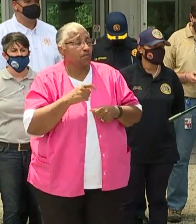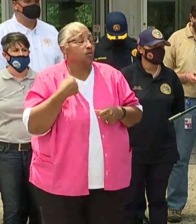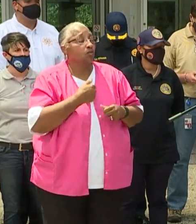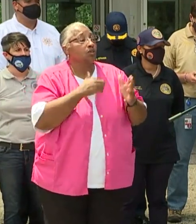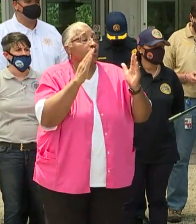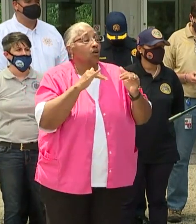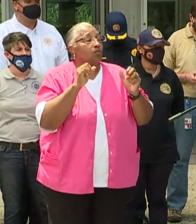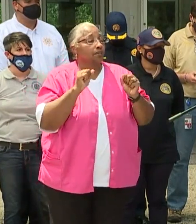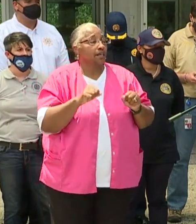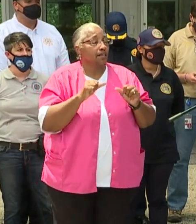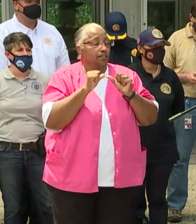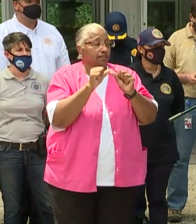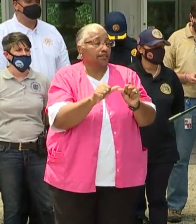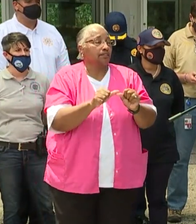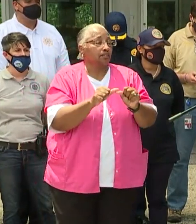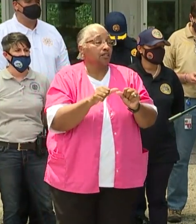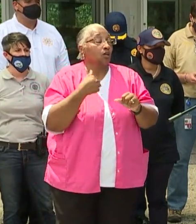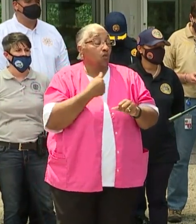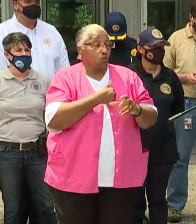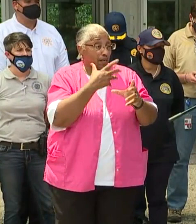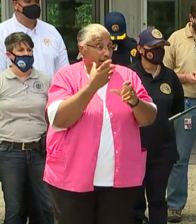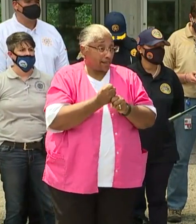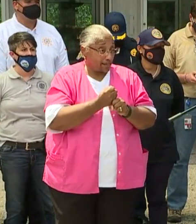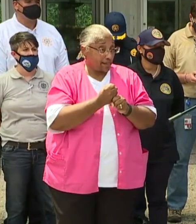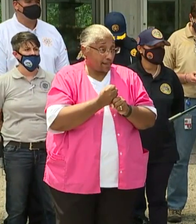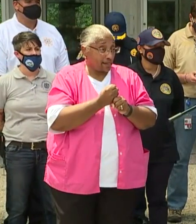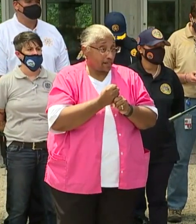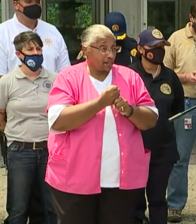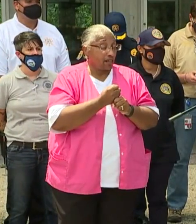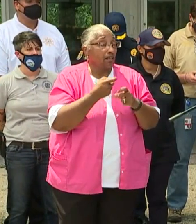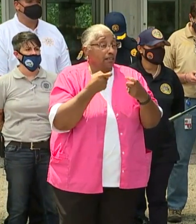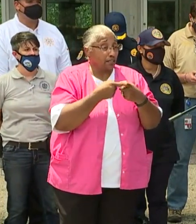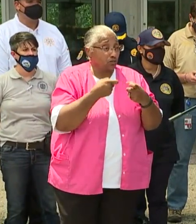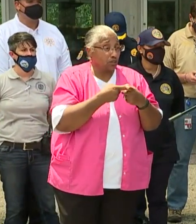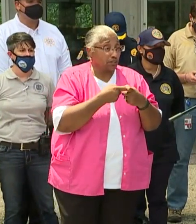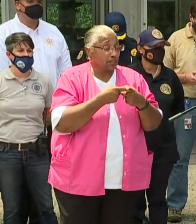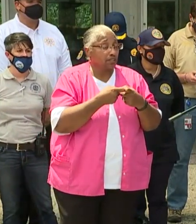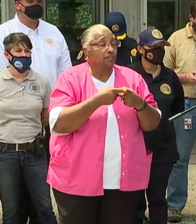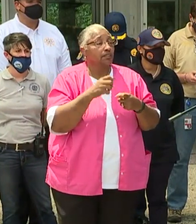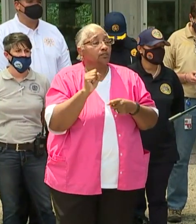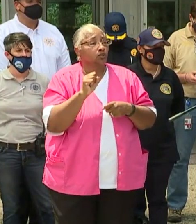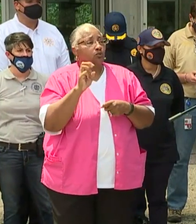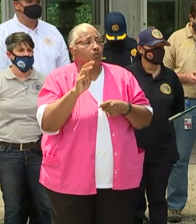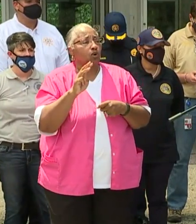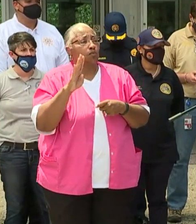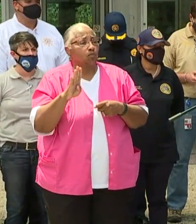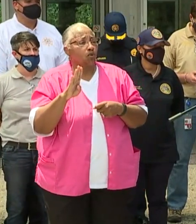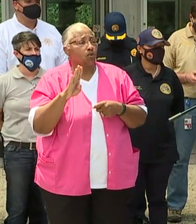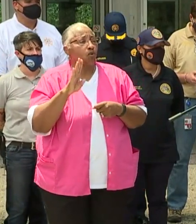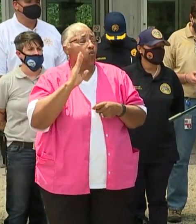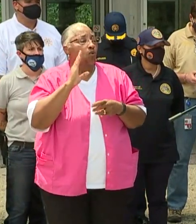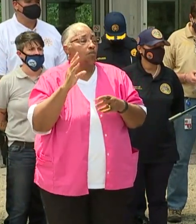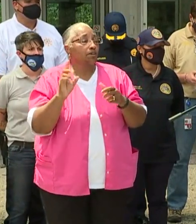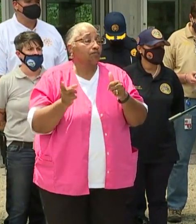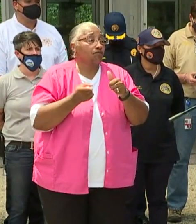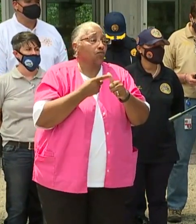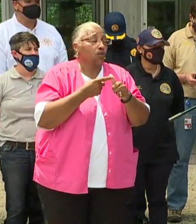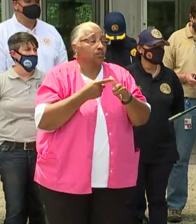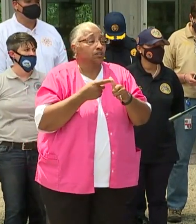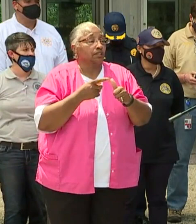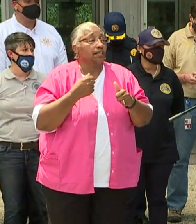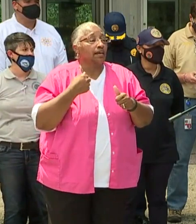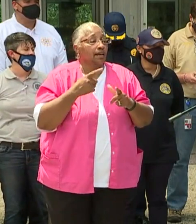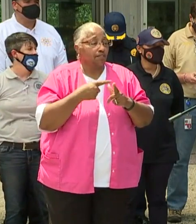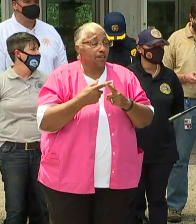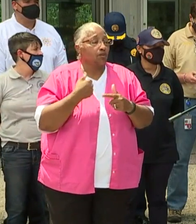that we can, as soon as we get power, they will be a priority customer, and so we'll be able to assure them and assure the mayor and